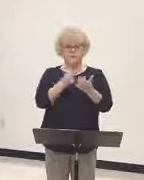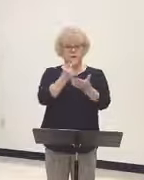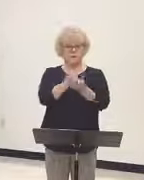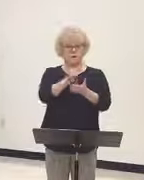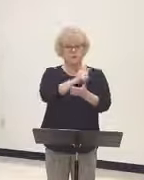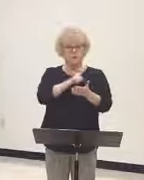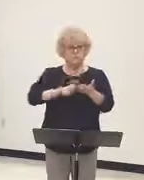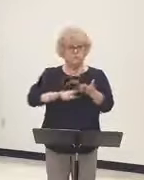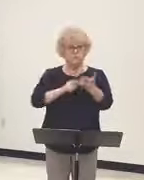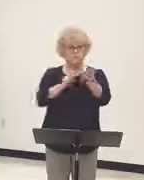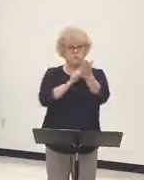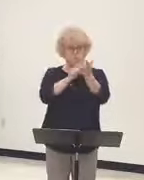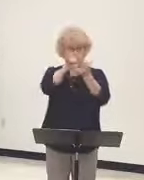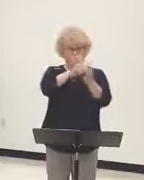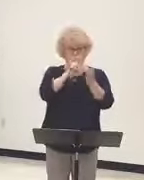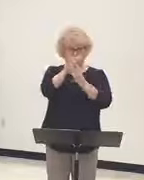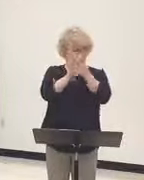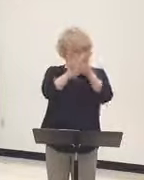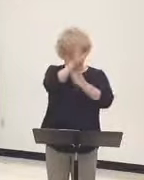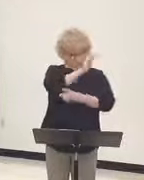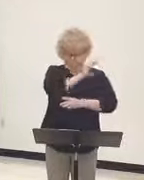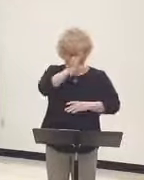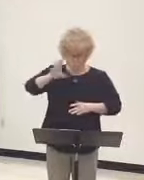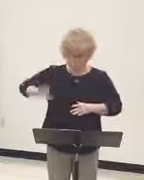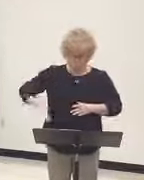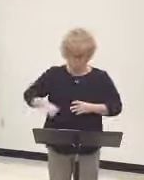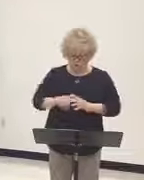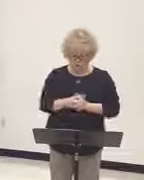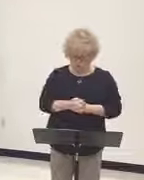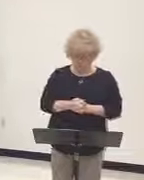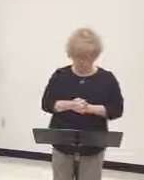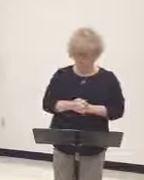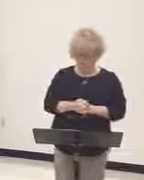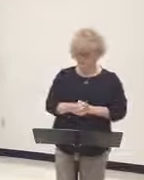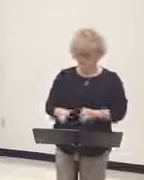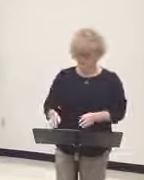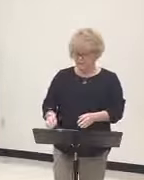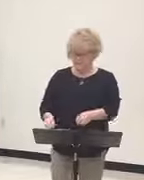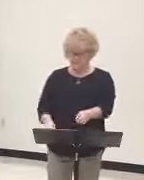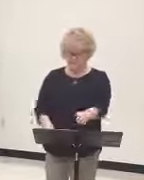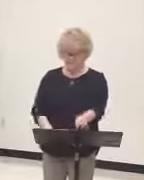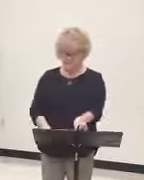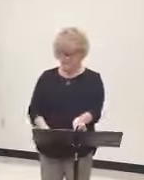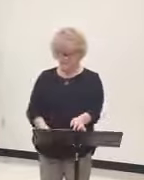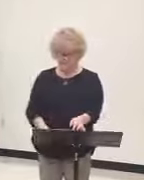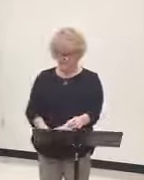The Gospel of the Lord. Praise to you, Lord Jesus Christ.